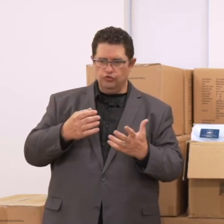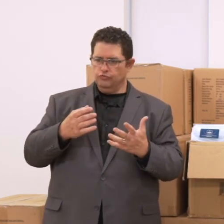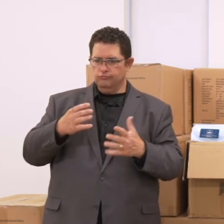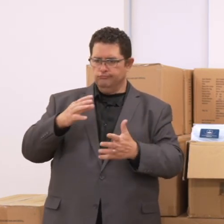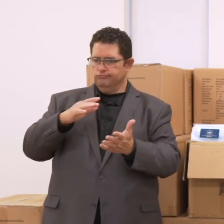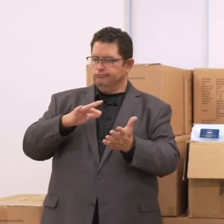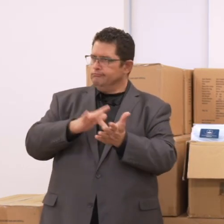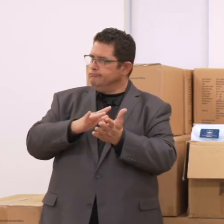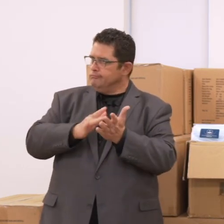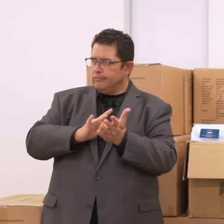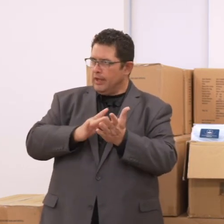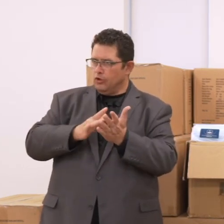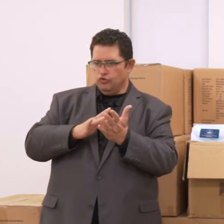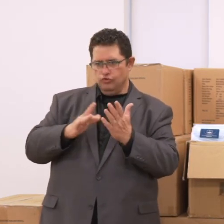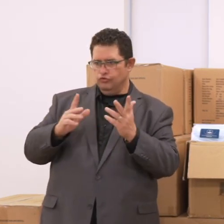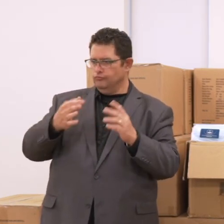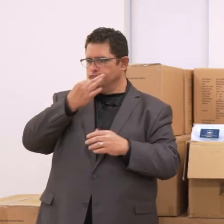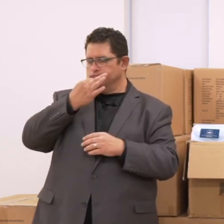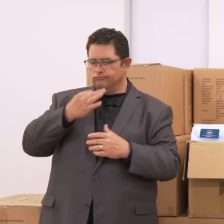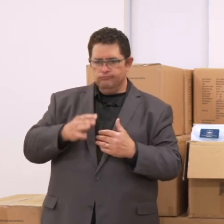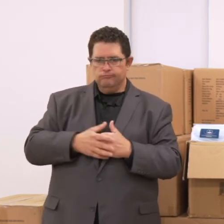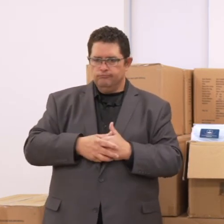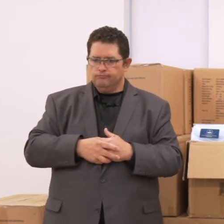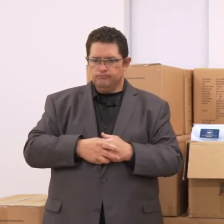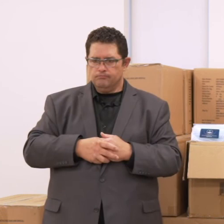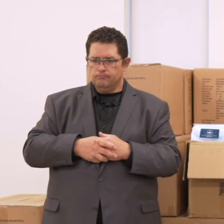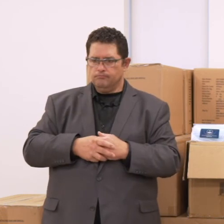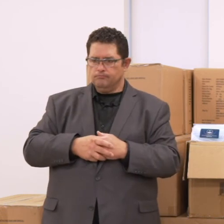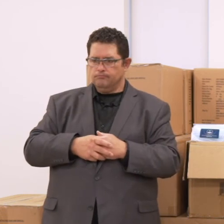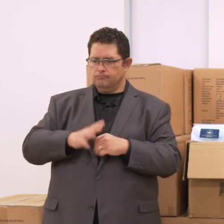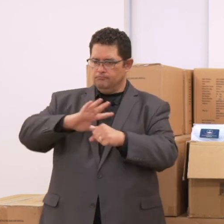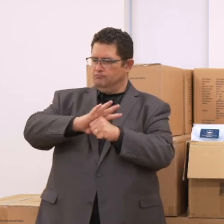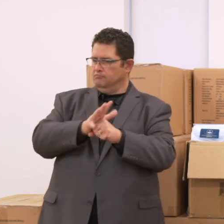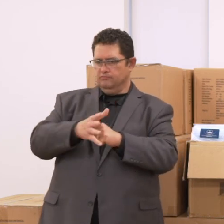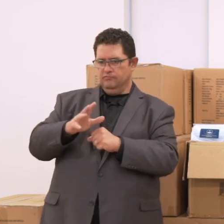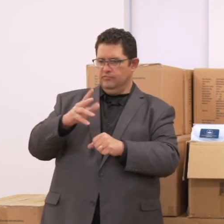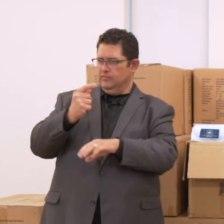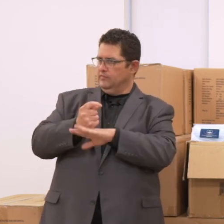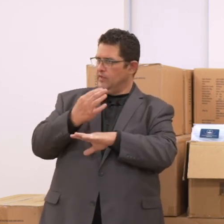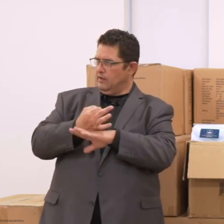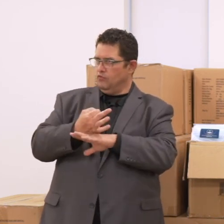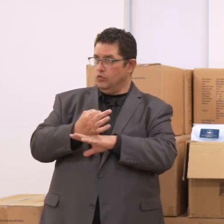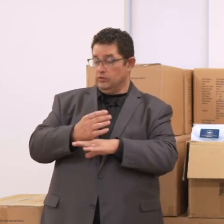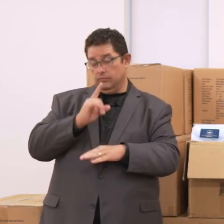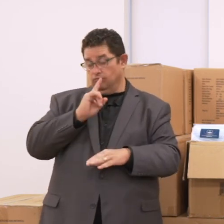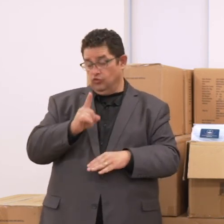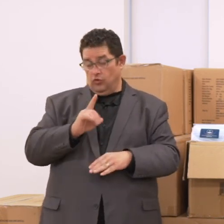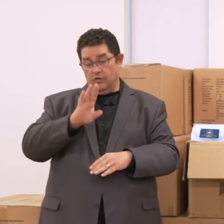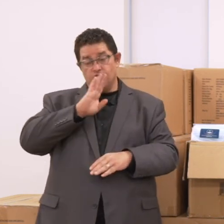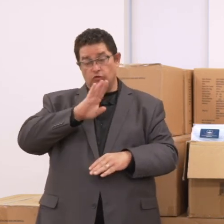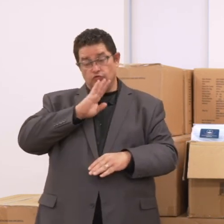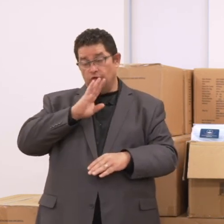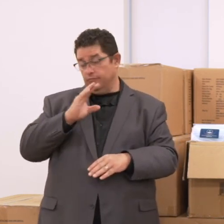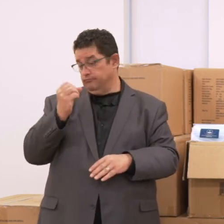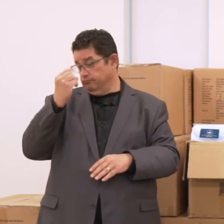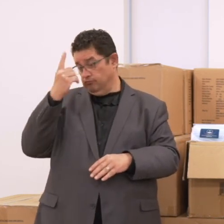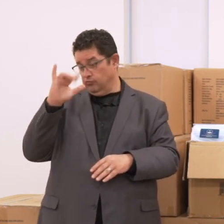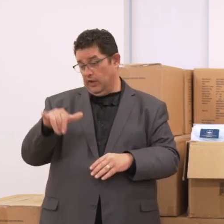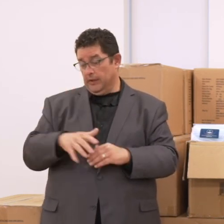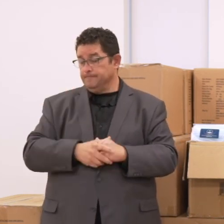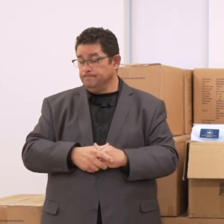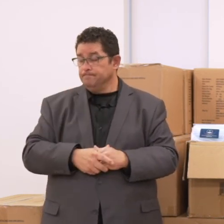task force, and they're certainly frustrating, and I understand that, and I appreciate it, and I'm sensitive